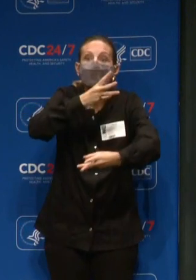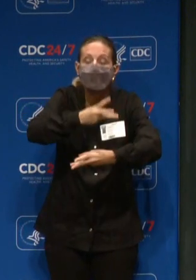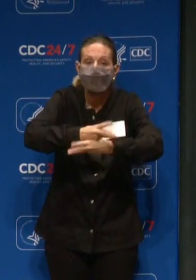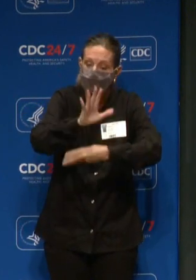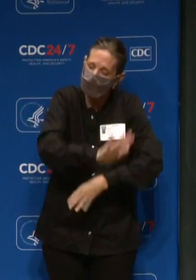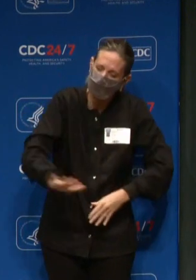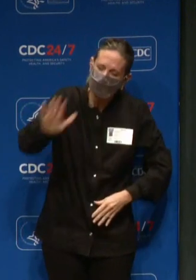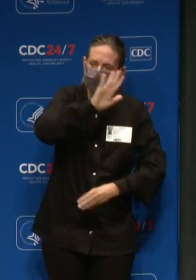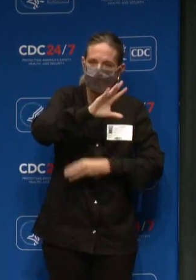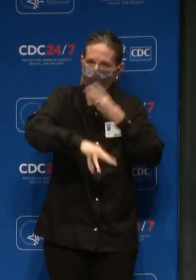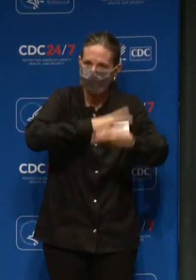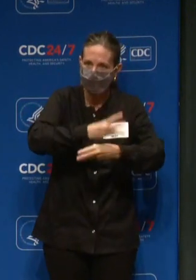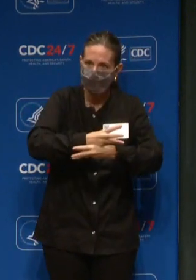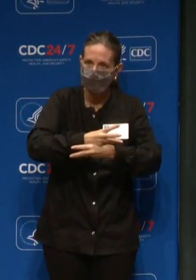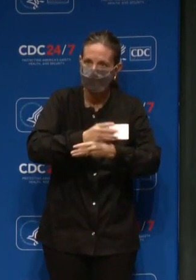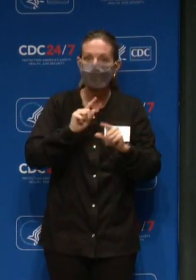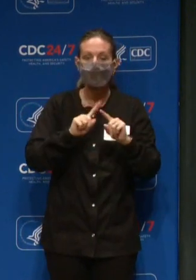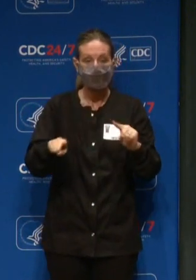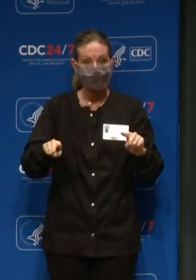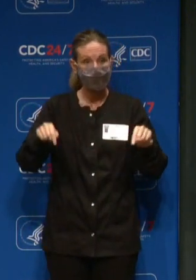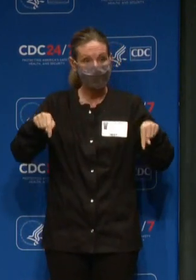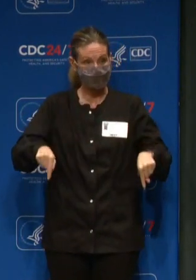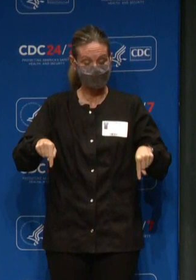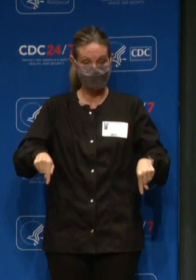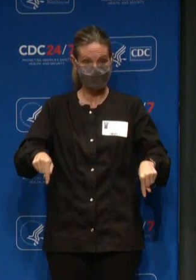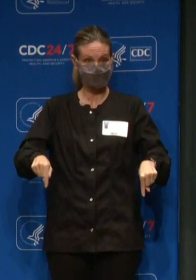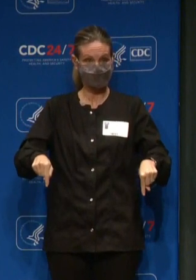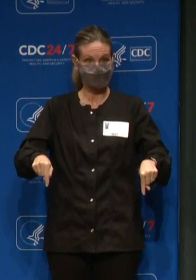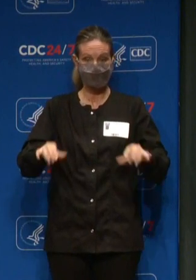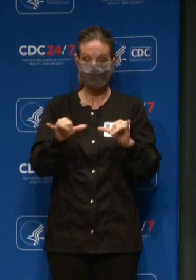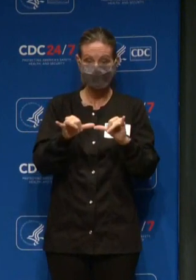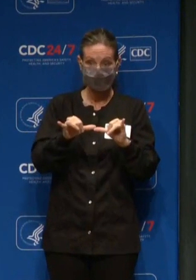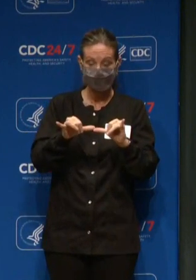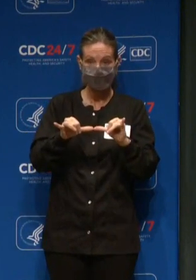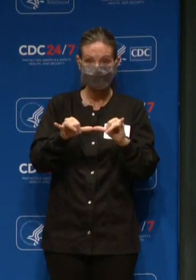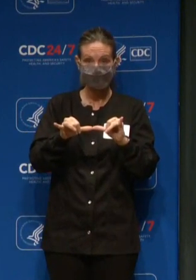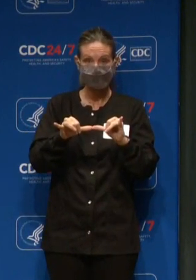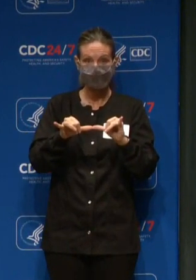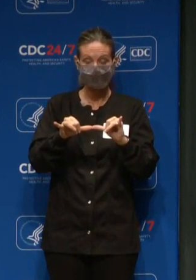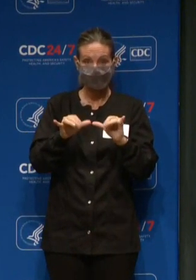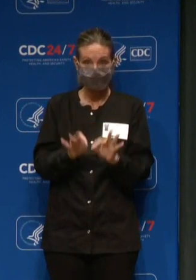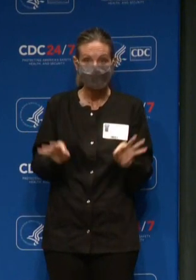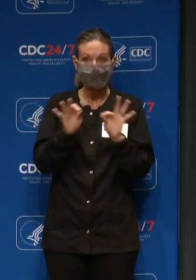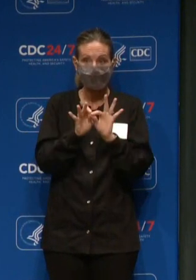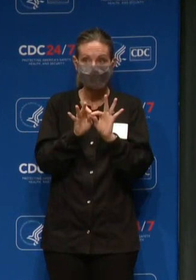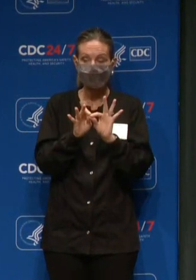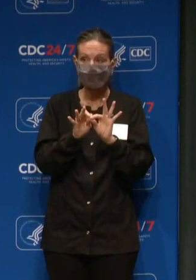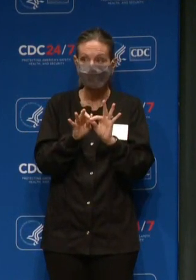role, but in a pandemic of this scope, size, and magnitude, it plays a role, not